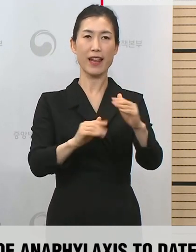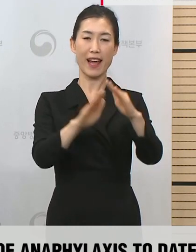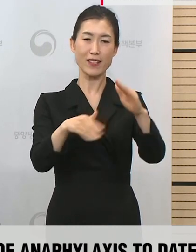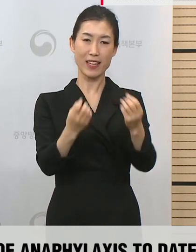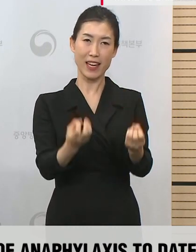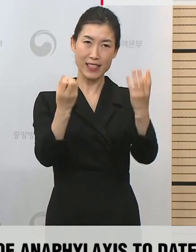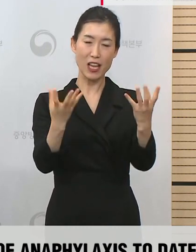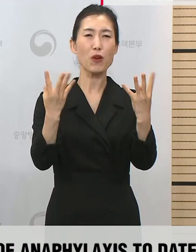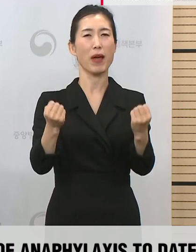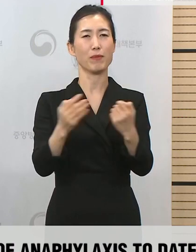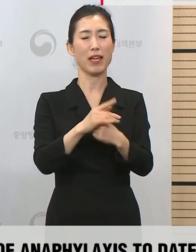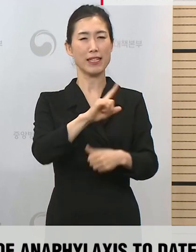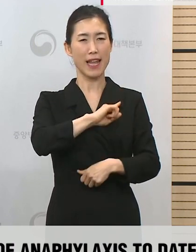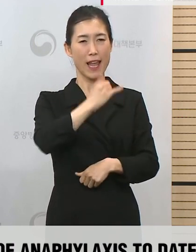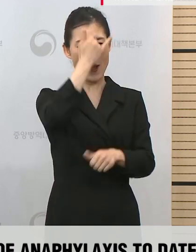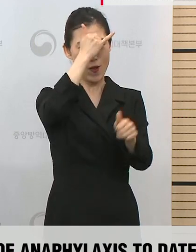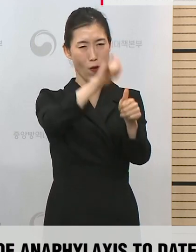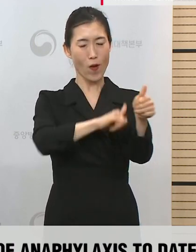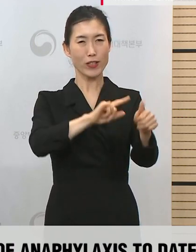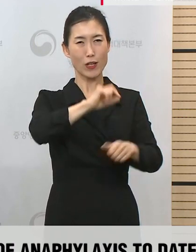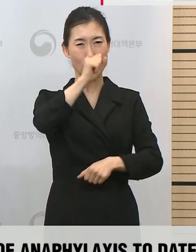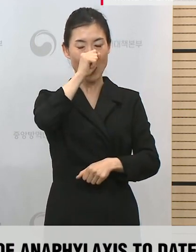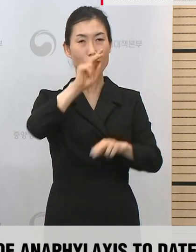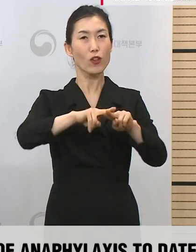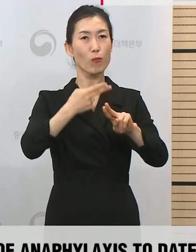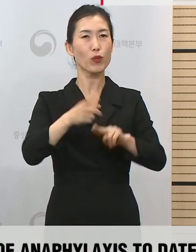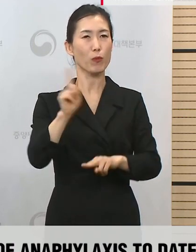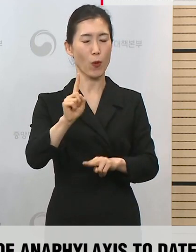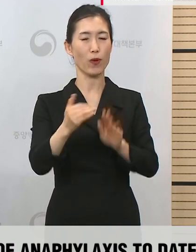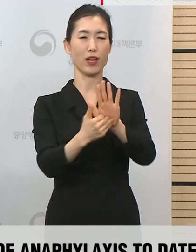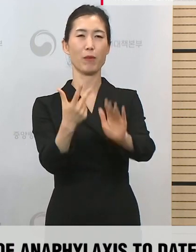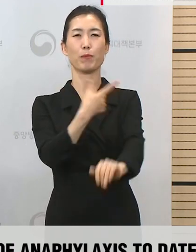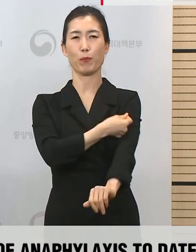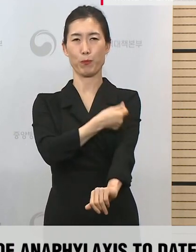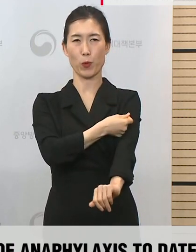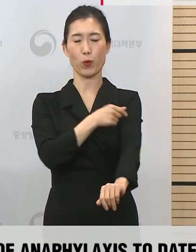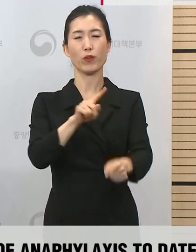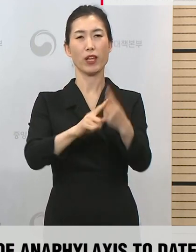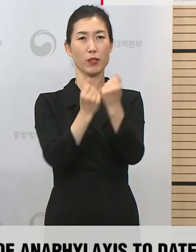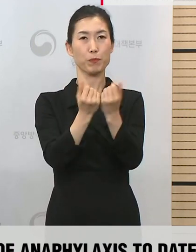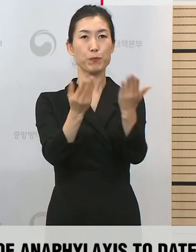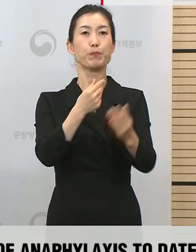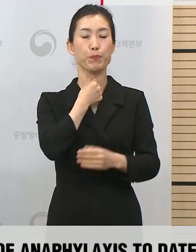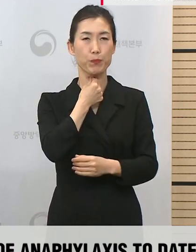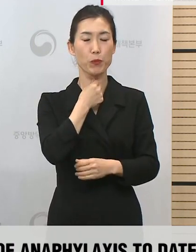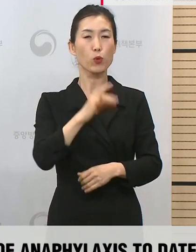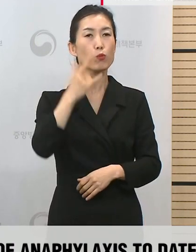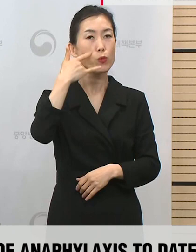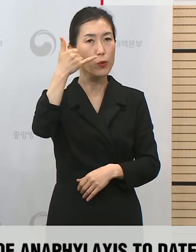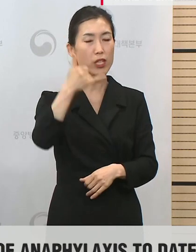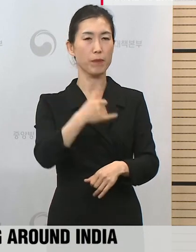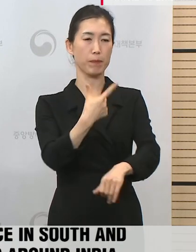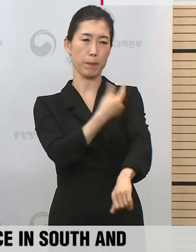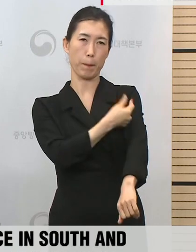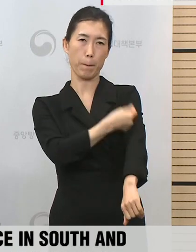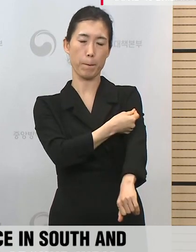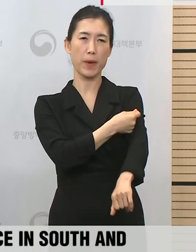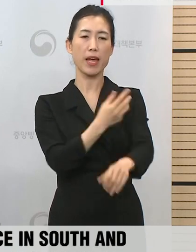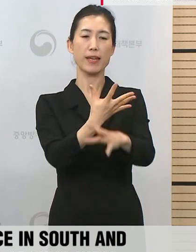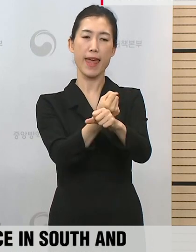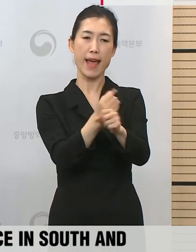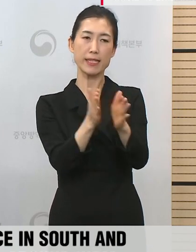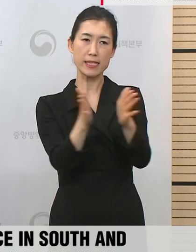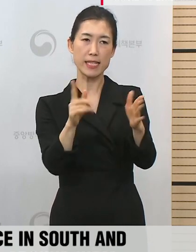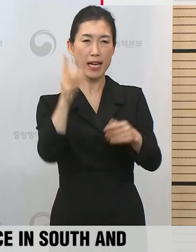95%. And marking the month of May, we believe that the best present for your senior parents is the